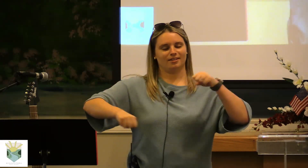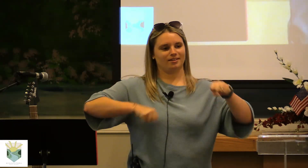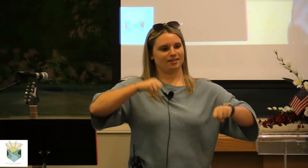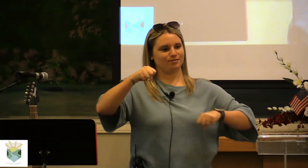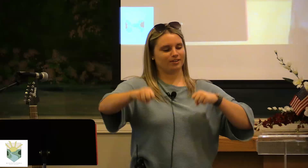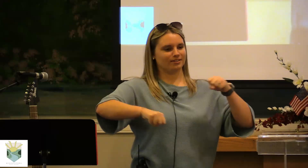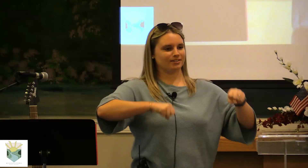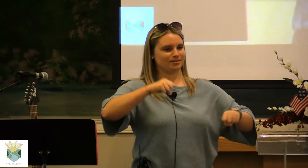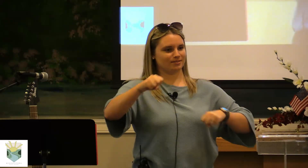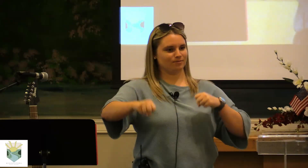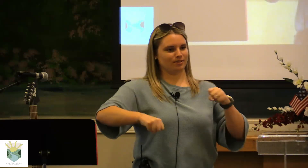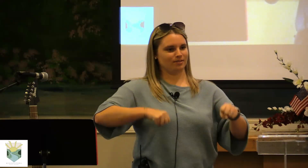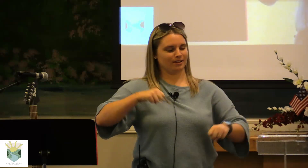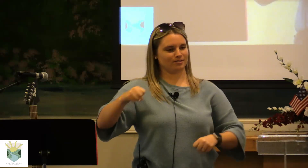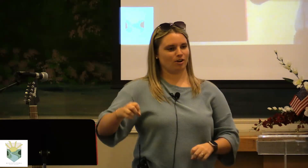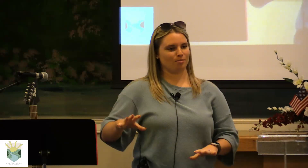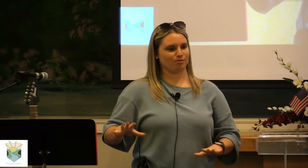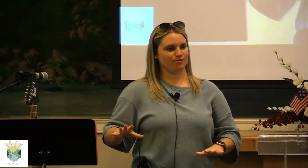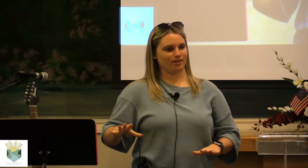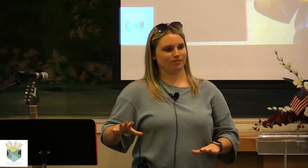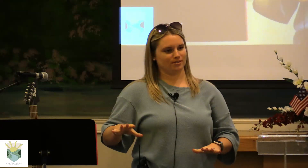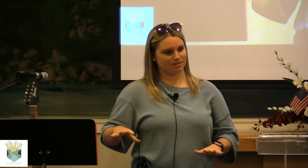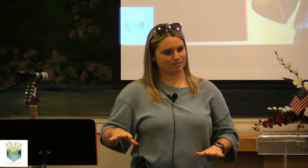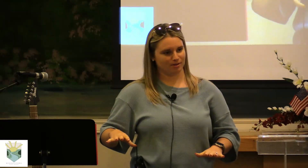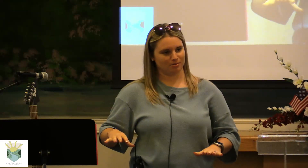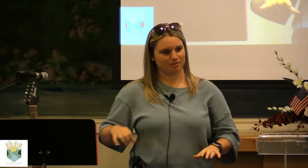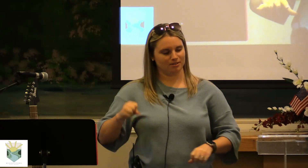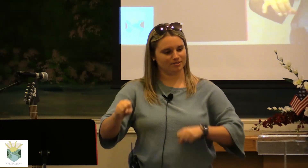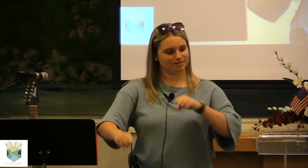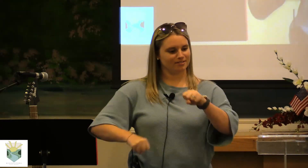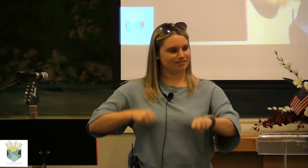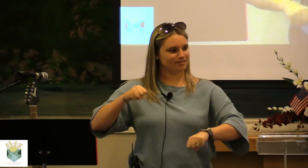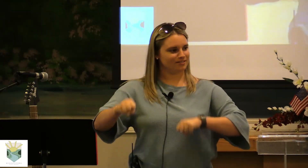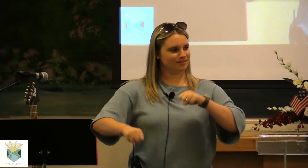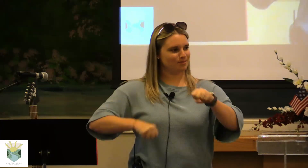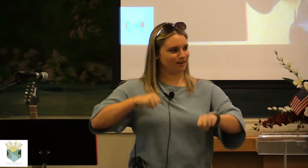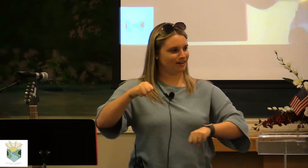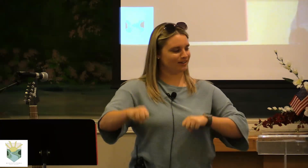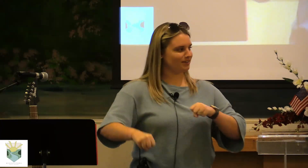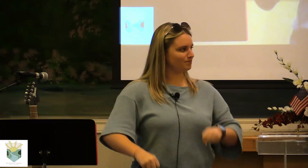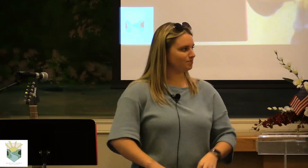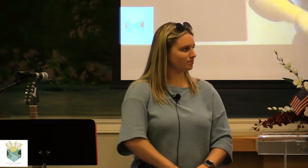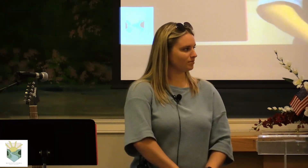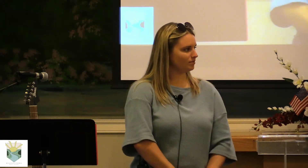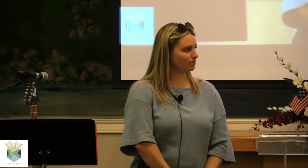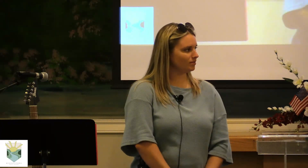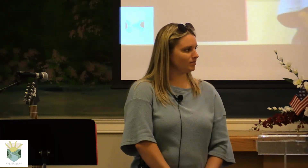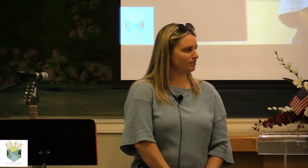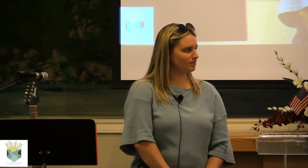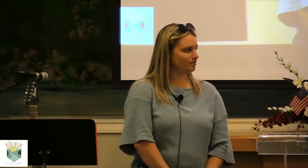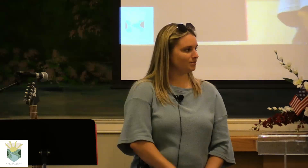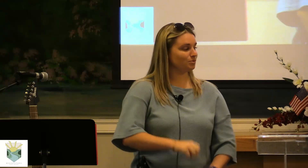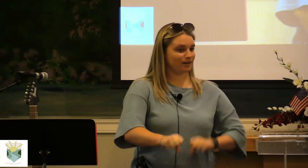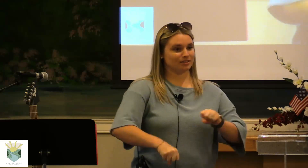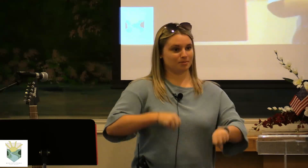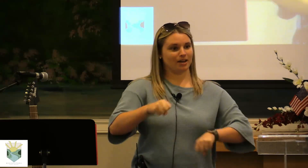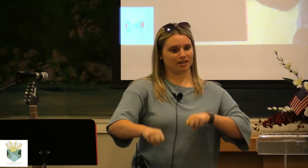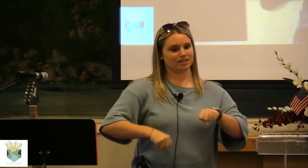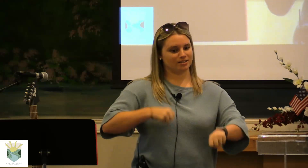I feel like that's like top 3 favorites, probably. He'll tell you that he Bike. wants to go home and ride his bike. And